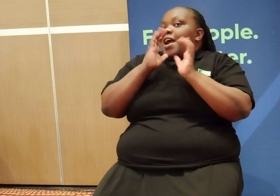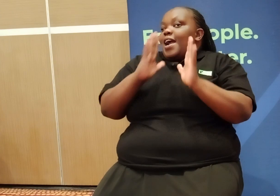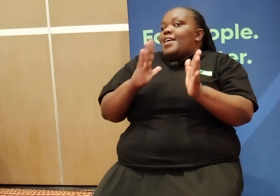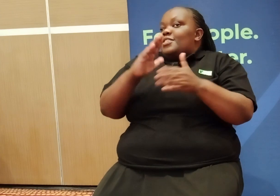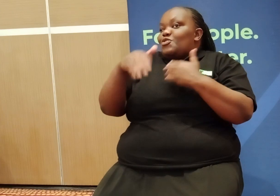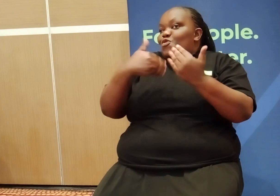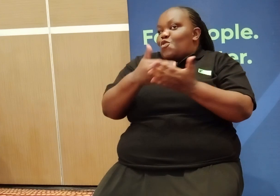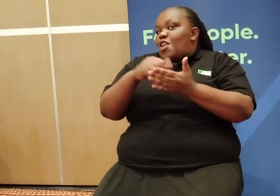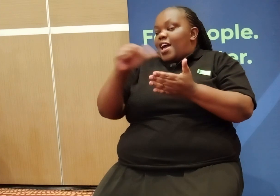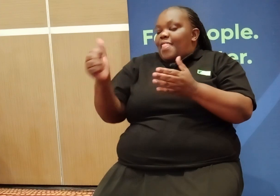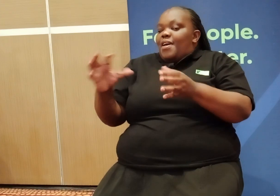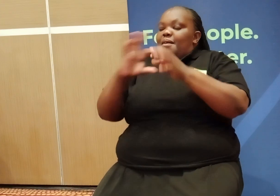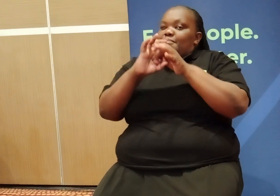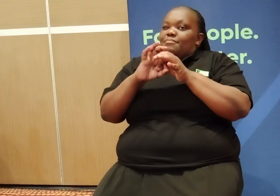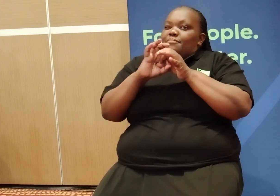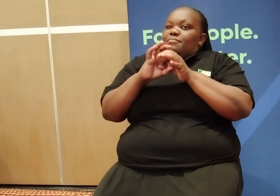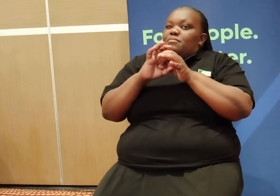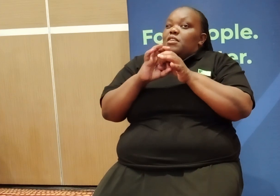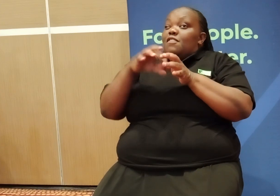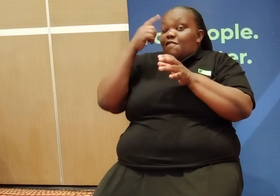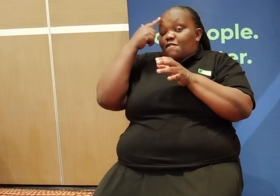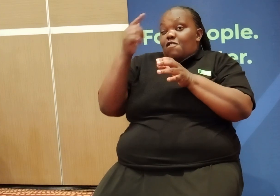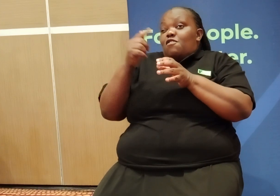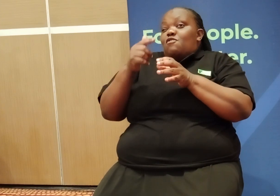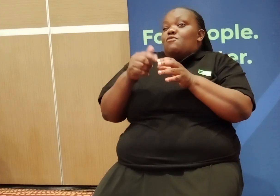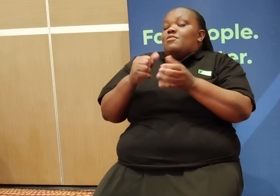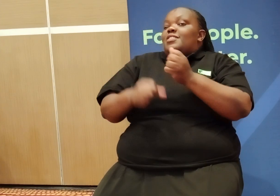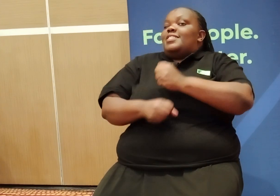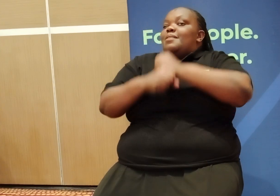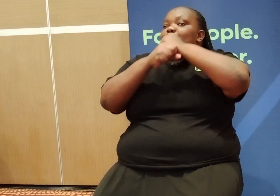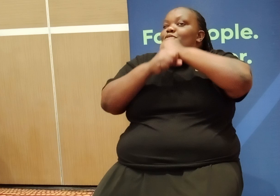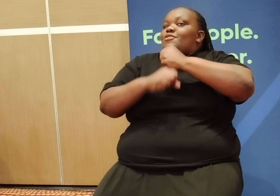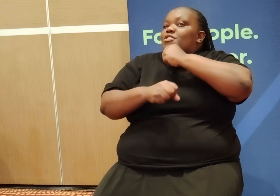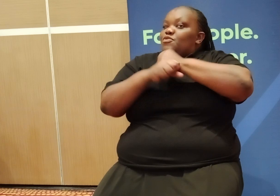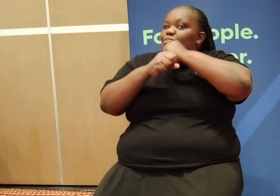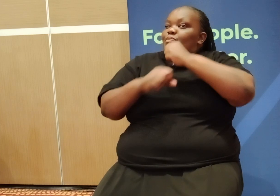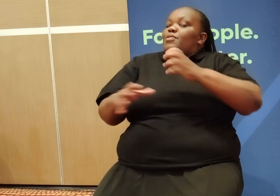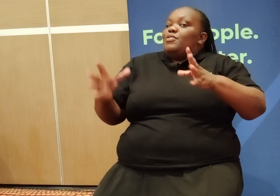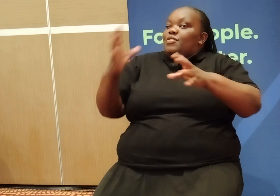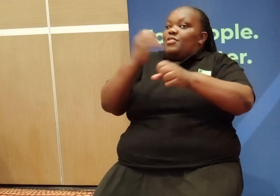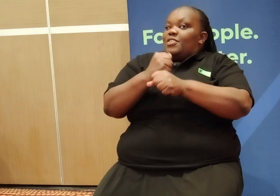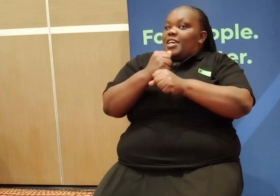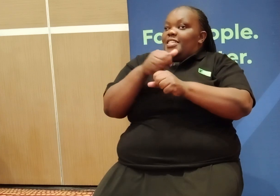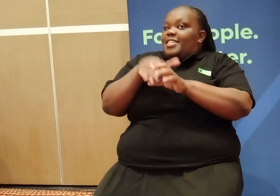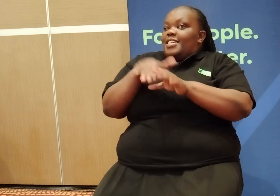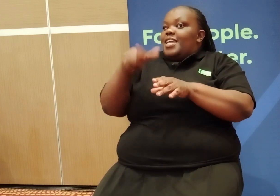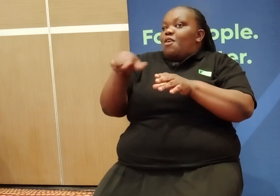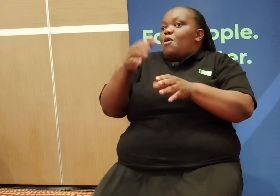and other partners for their unwavering support and trust in our business over the